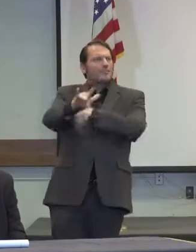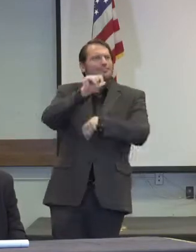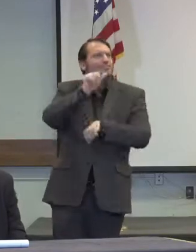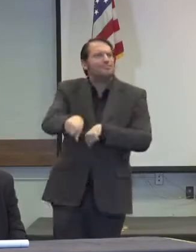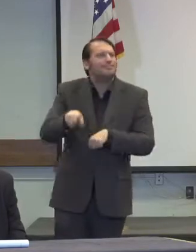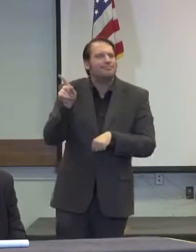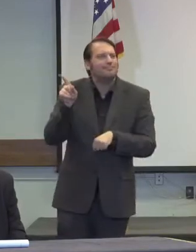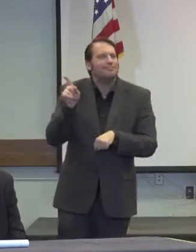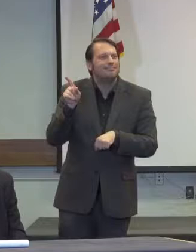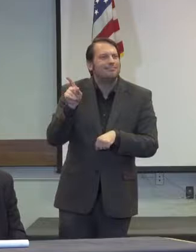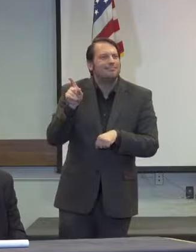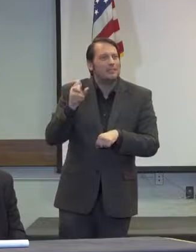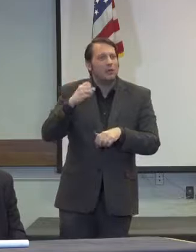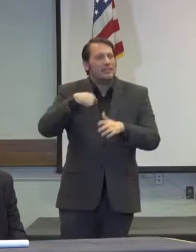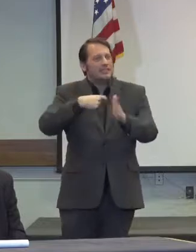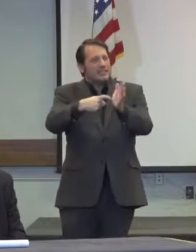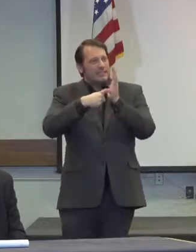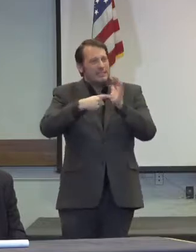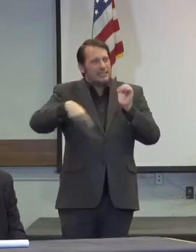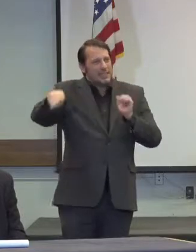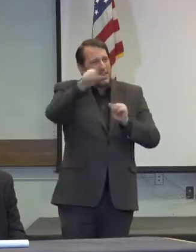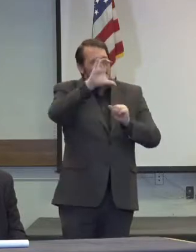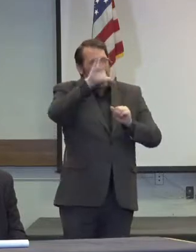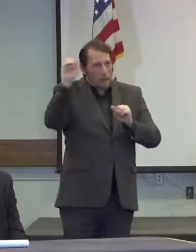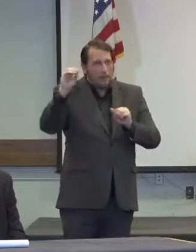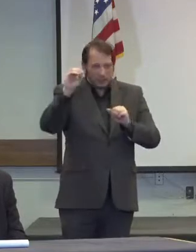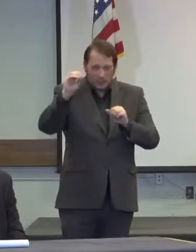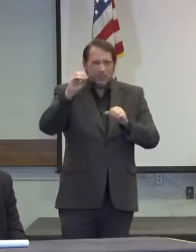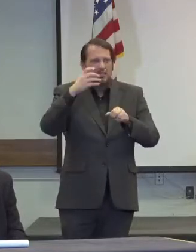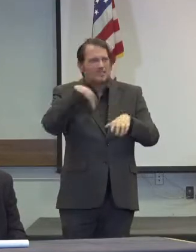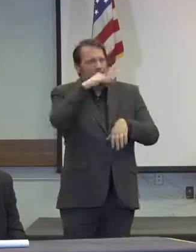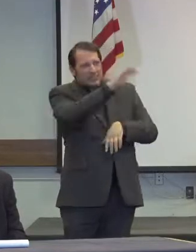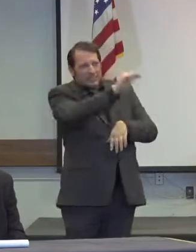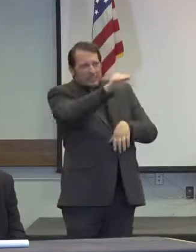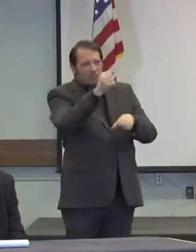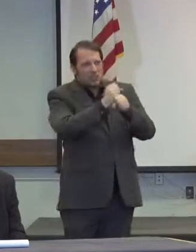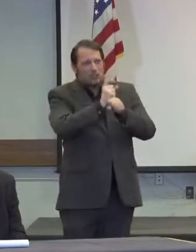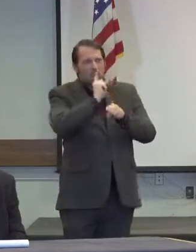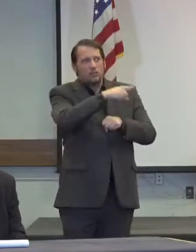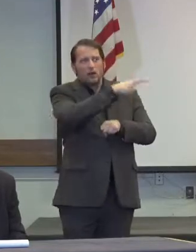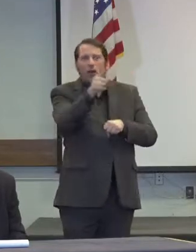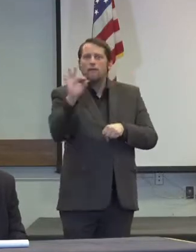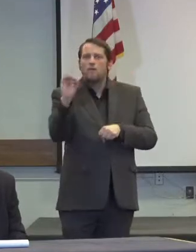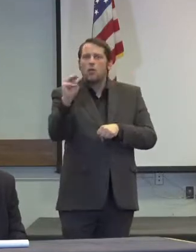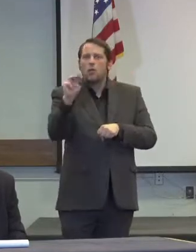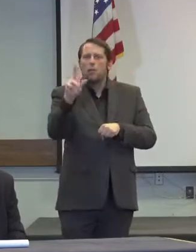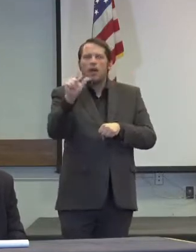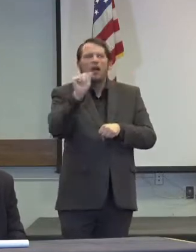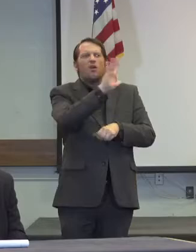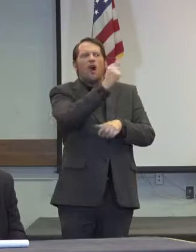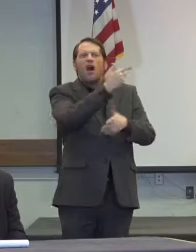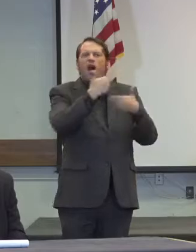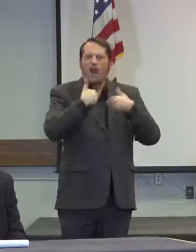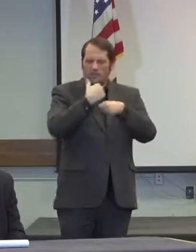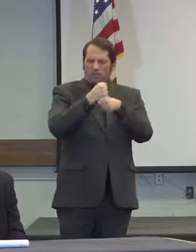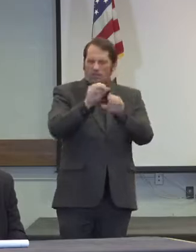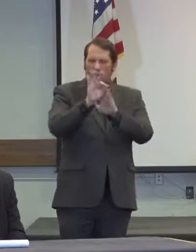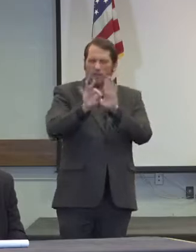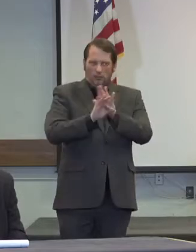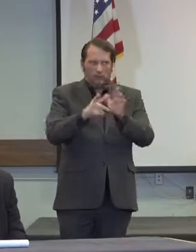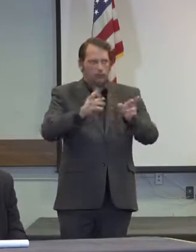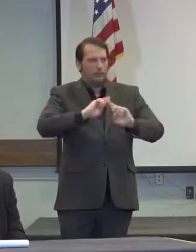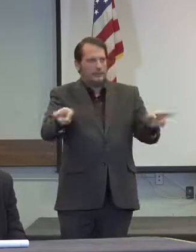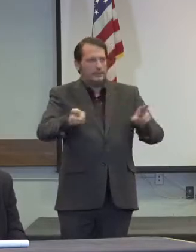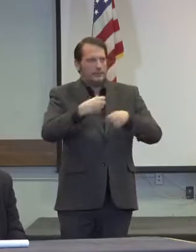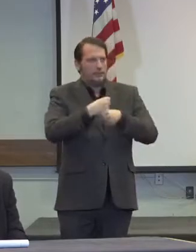their formulas available to other companies, and that other companies that have machinery to produce this be directed